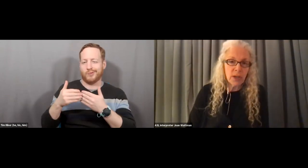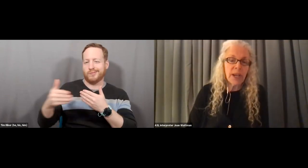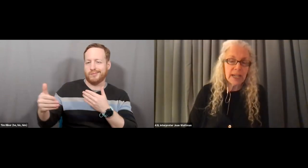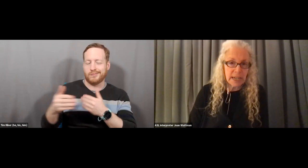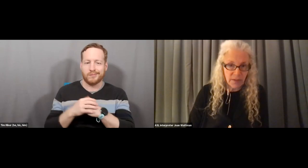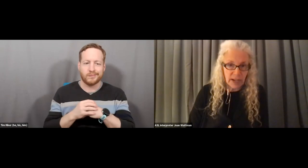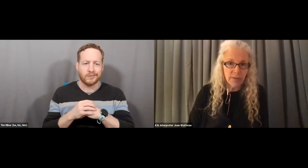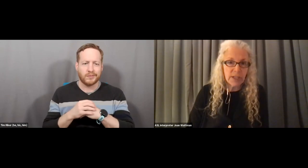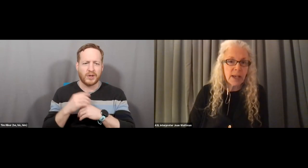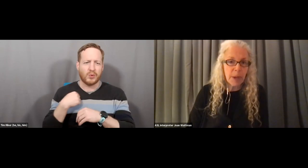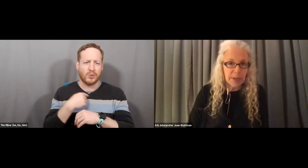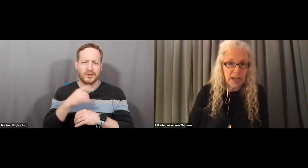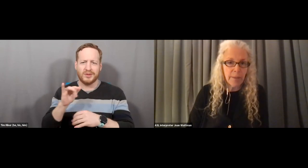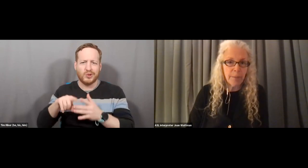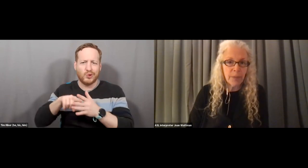we identified for this upcoming time.